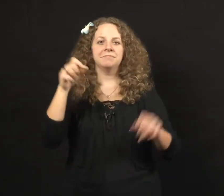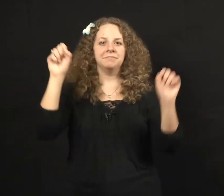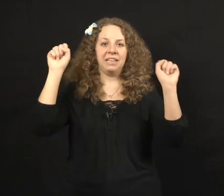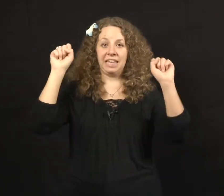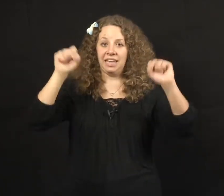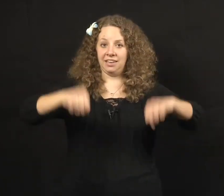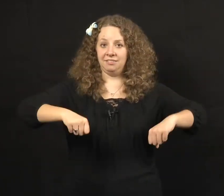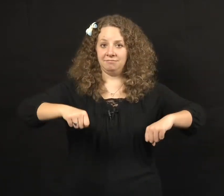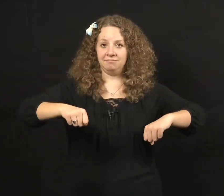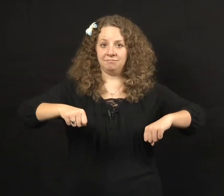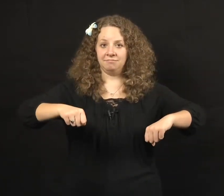Can.